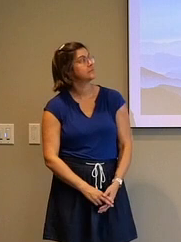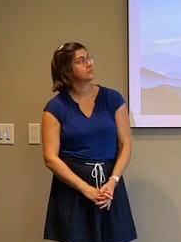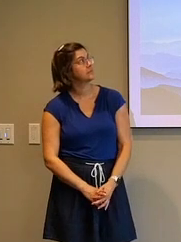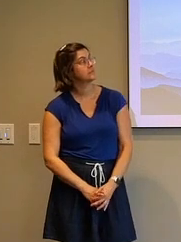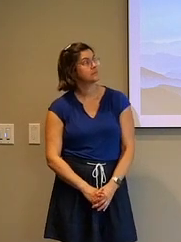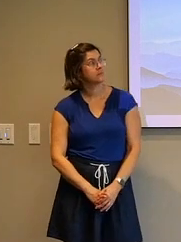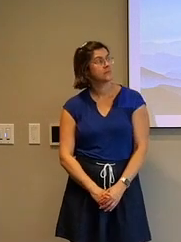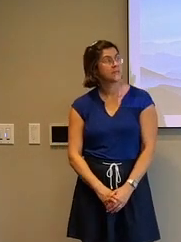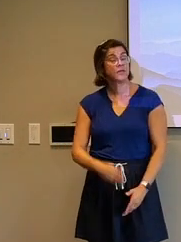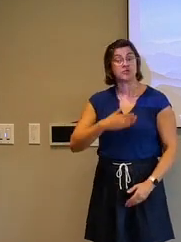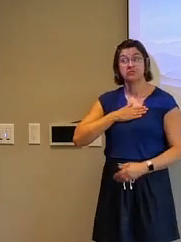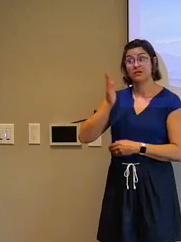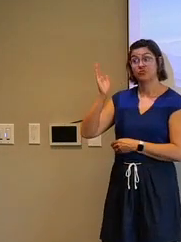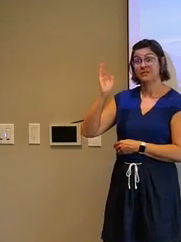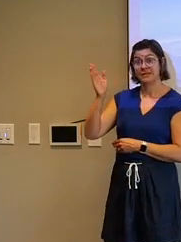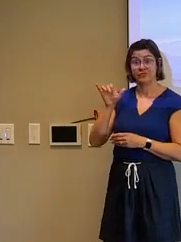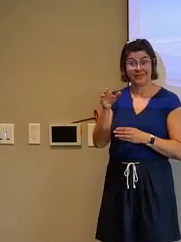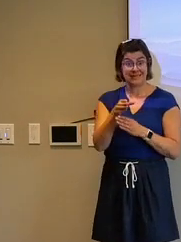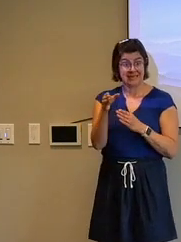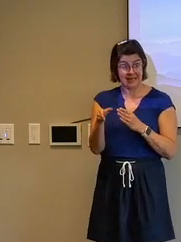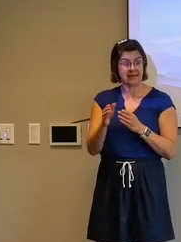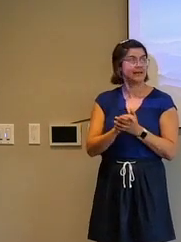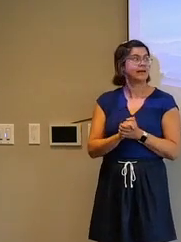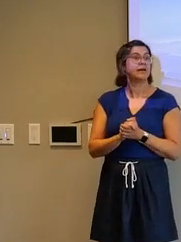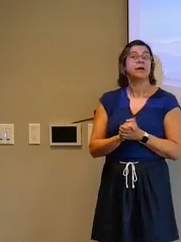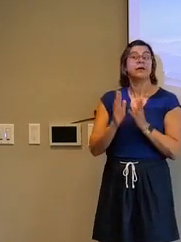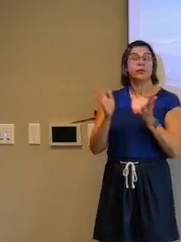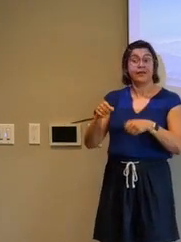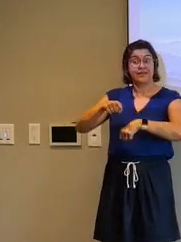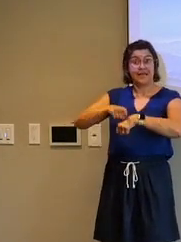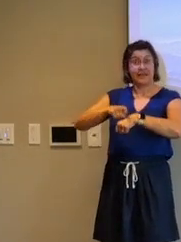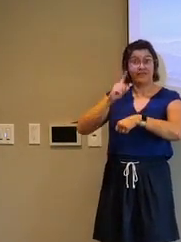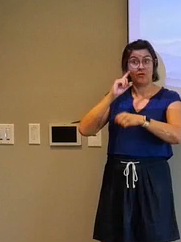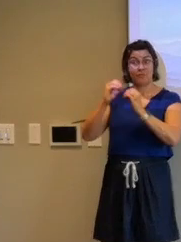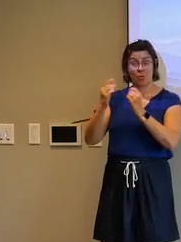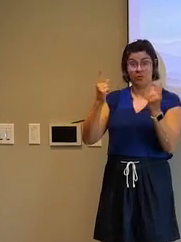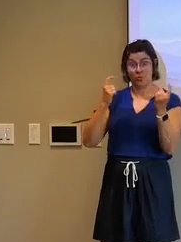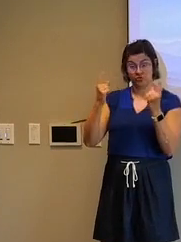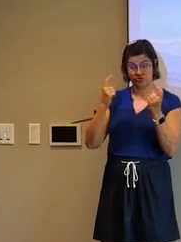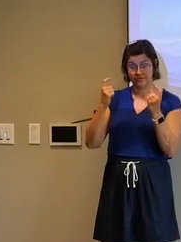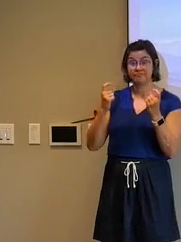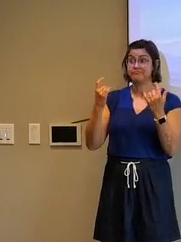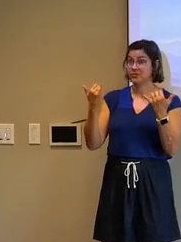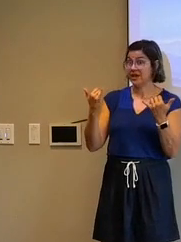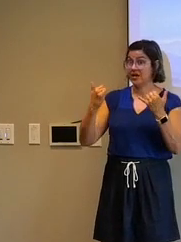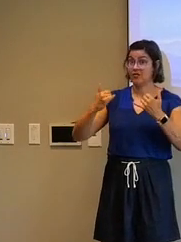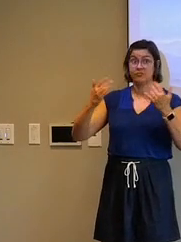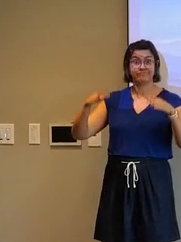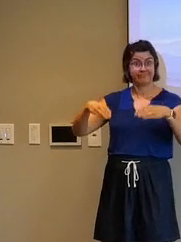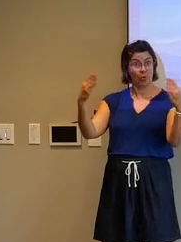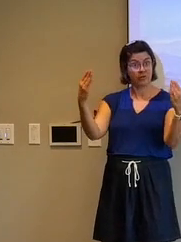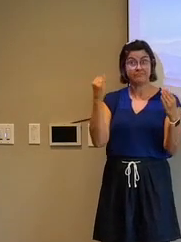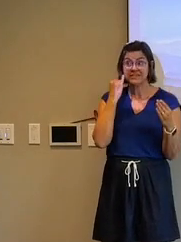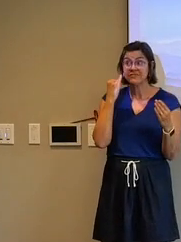That's the end of my presentation. We intentionally left room for more questions. So I'm going to open up the floor